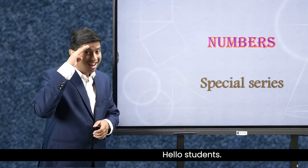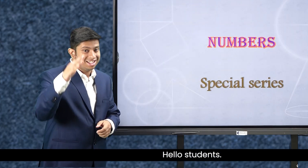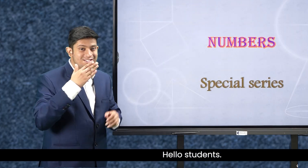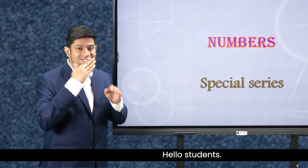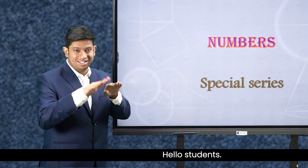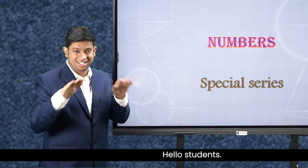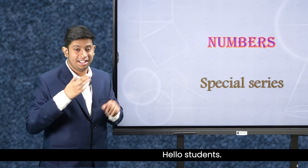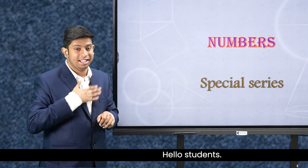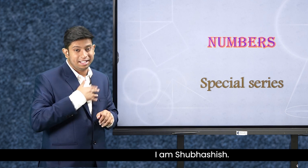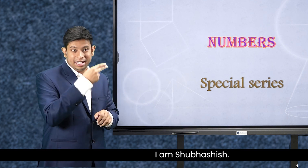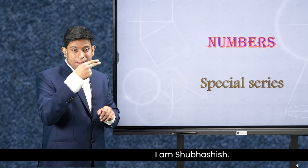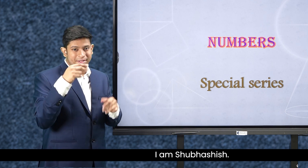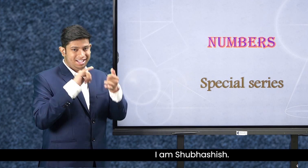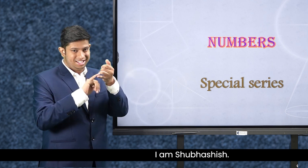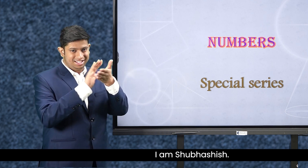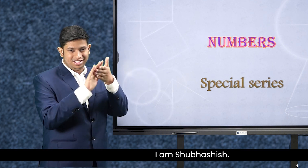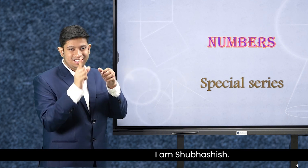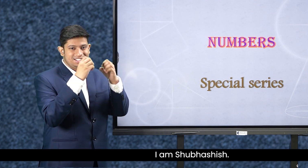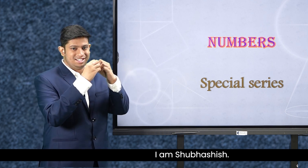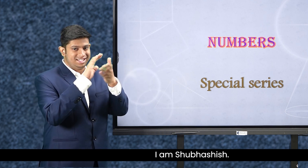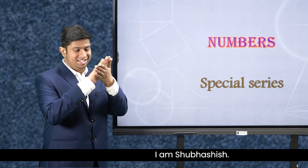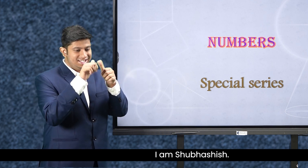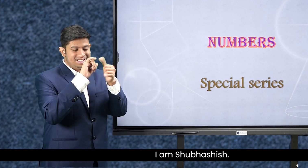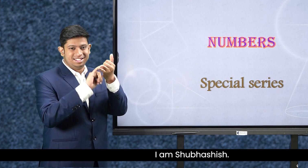Hello students, I am Subhashish.